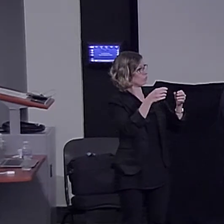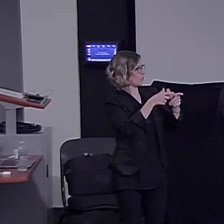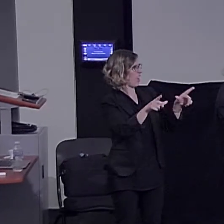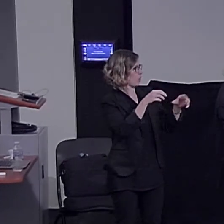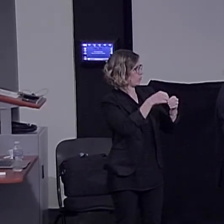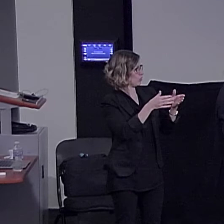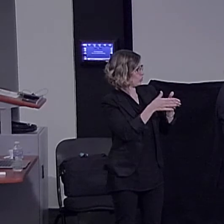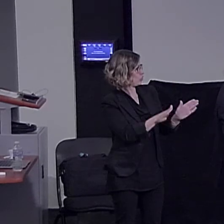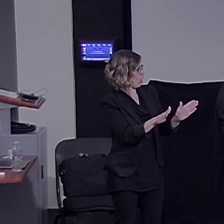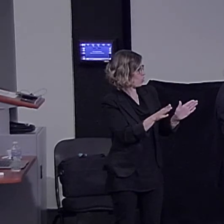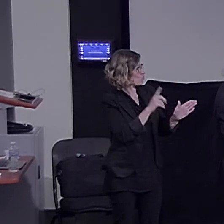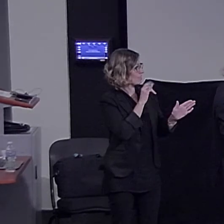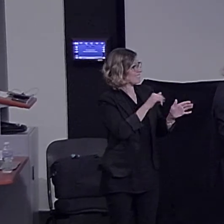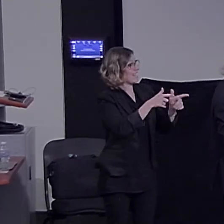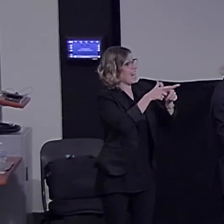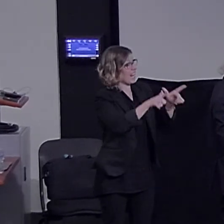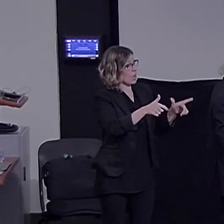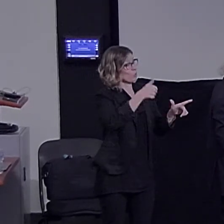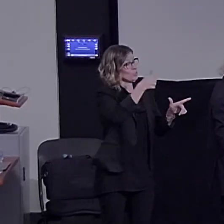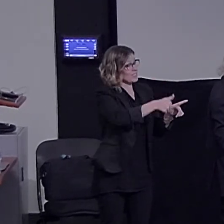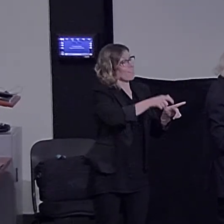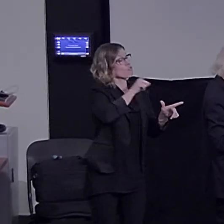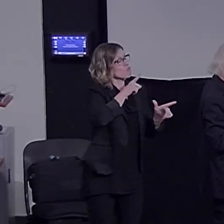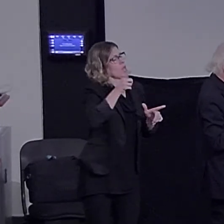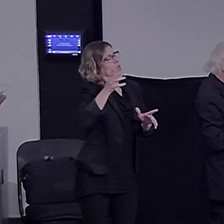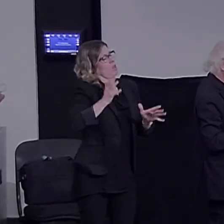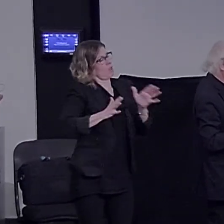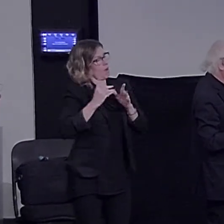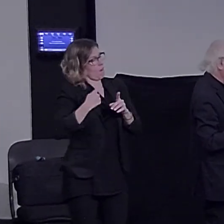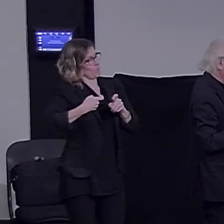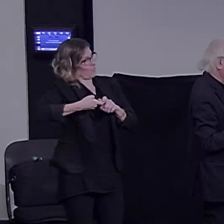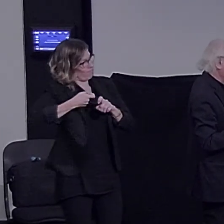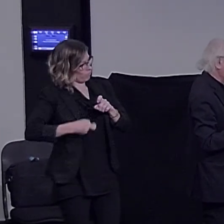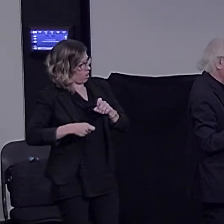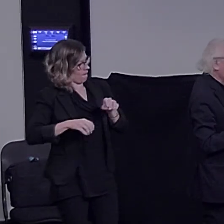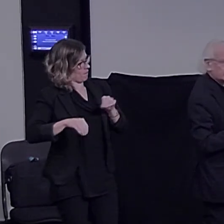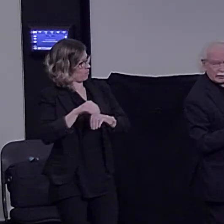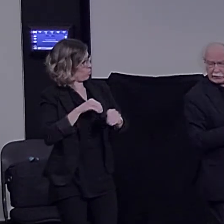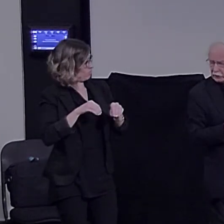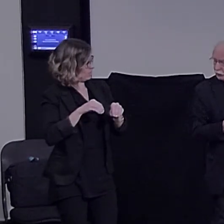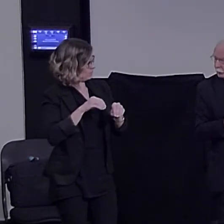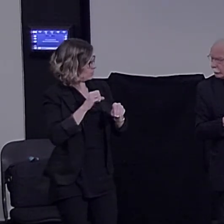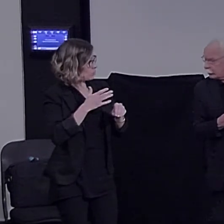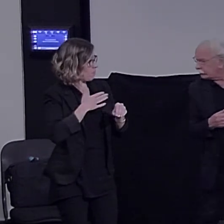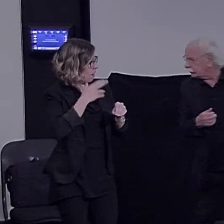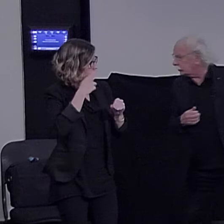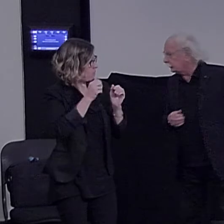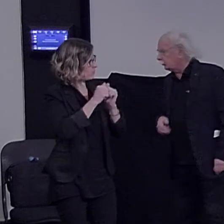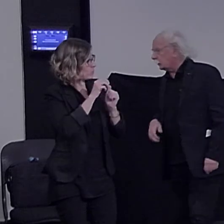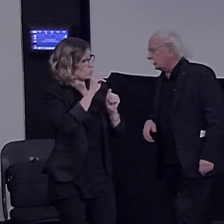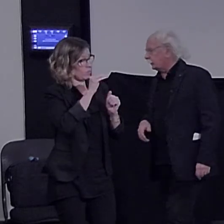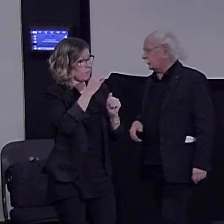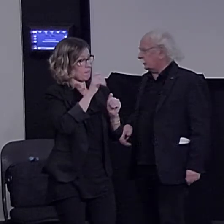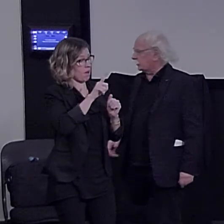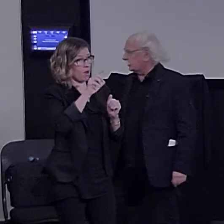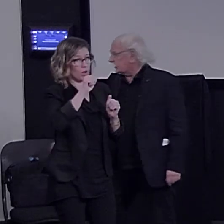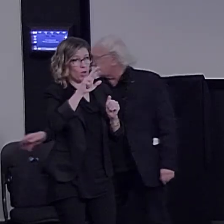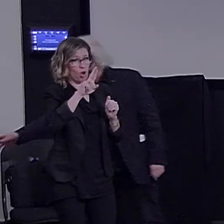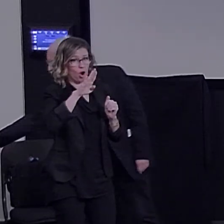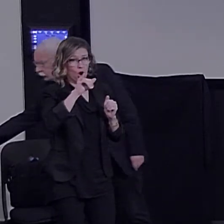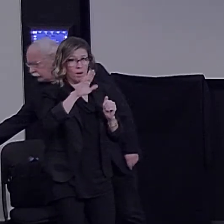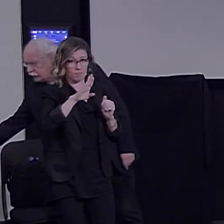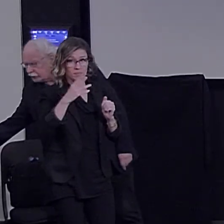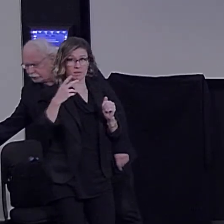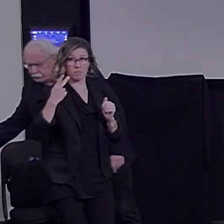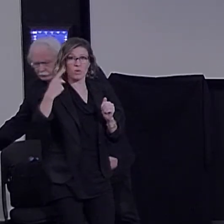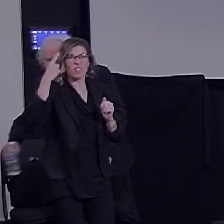derived from movements. And the point that Michael Arbit and myself put is the following. If you have an